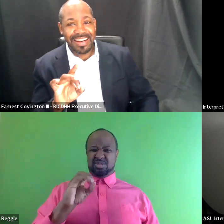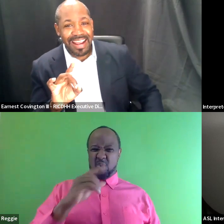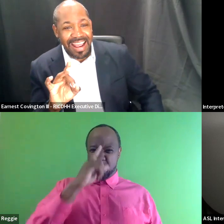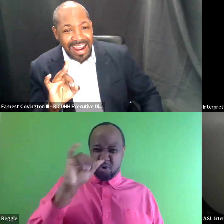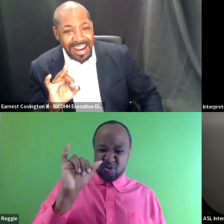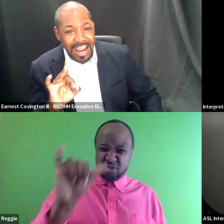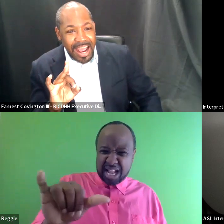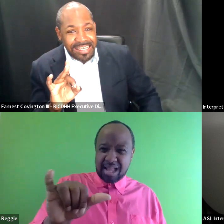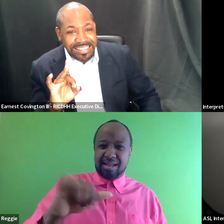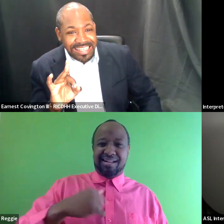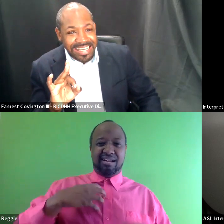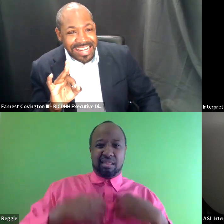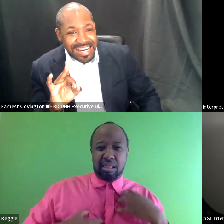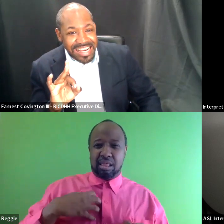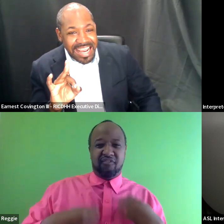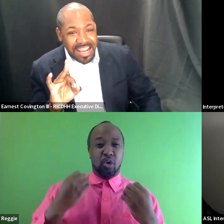how I signed.